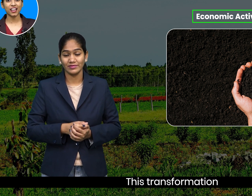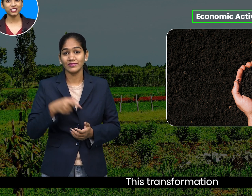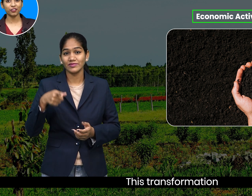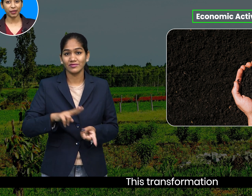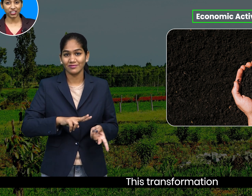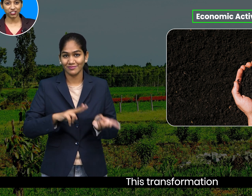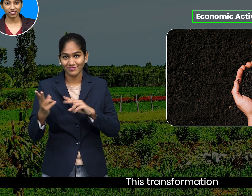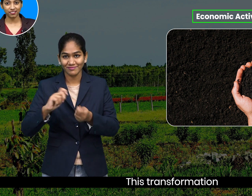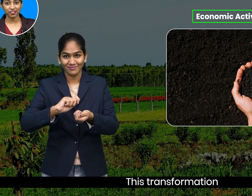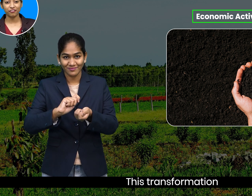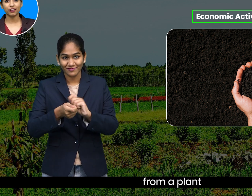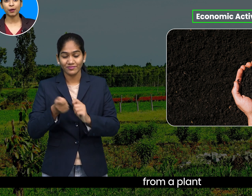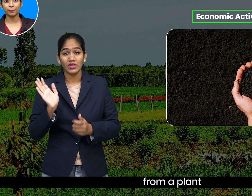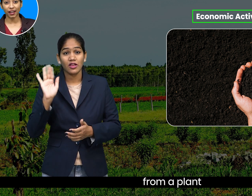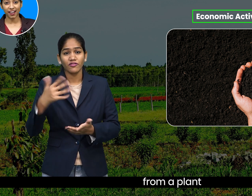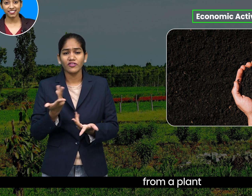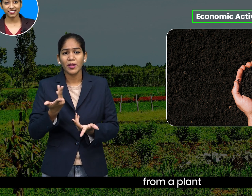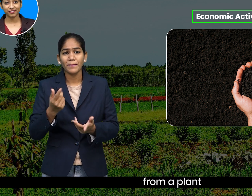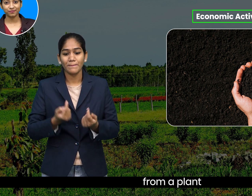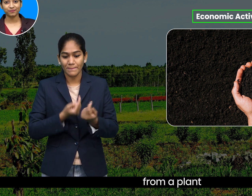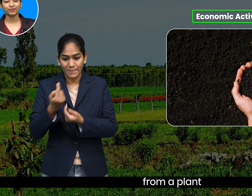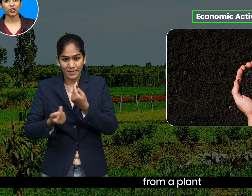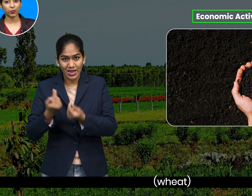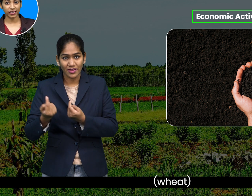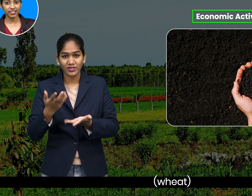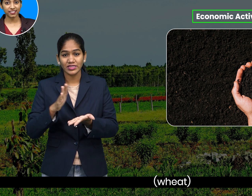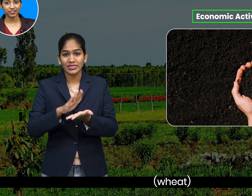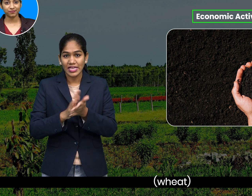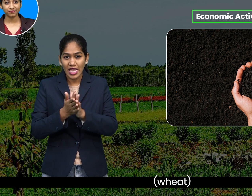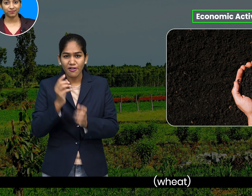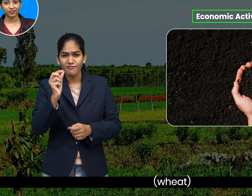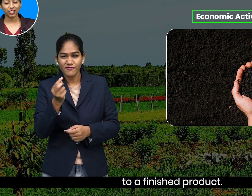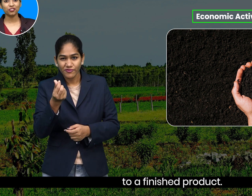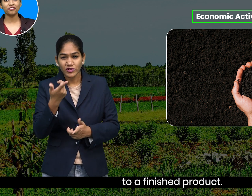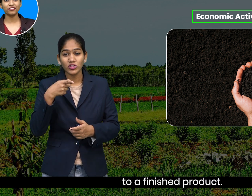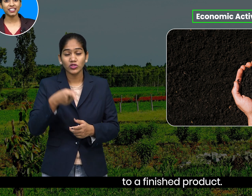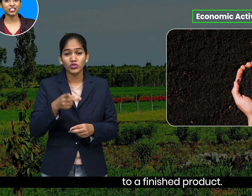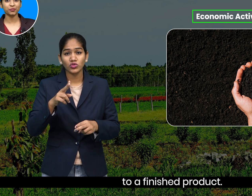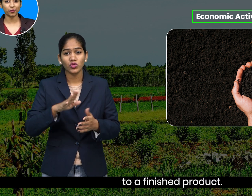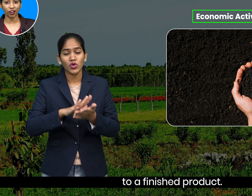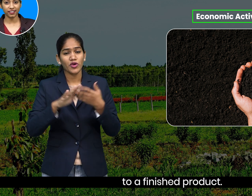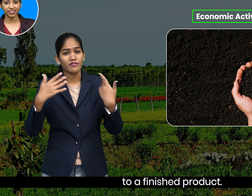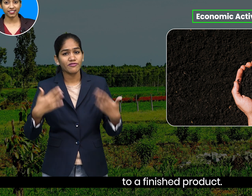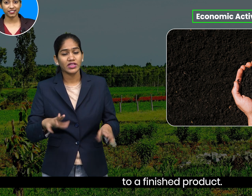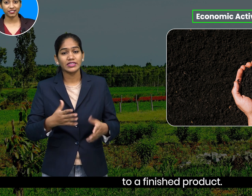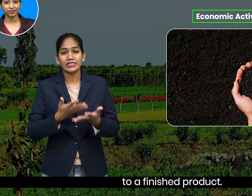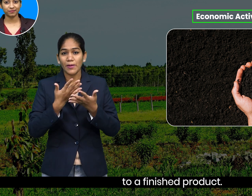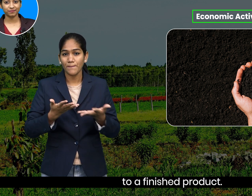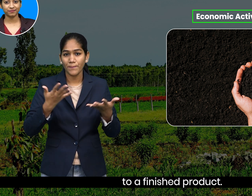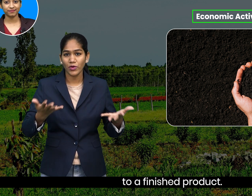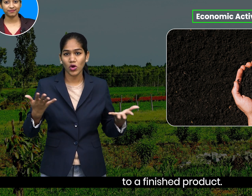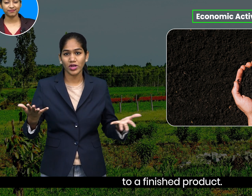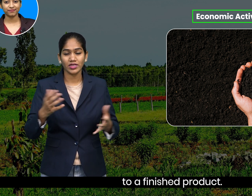This transformation from a plant, wheat, to a finished product,